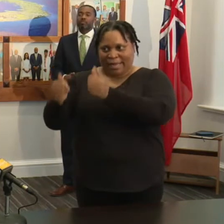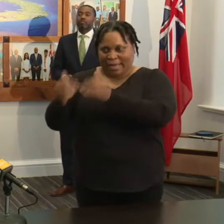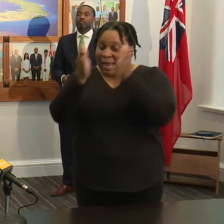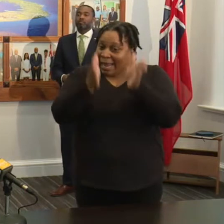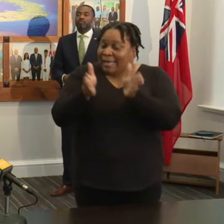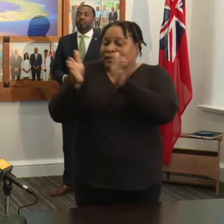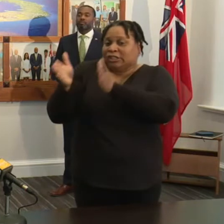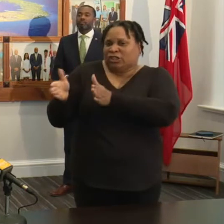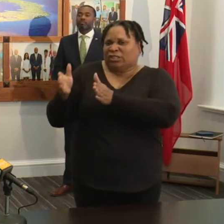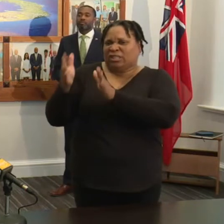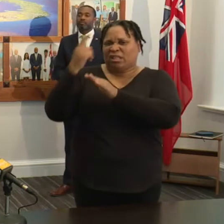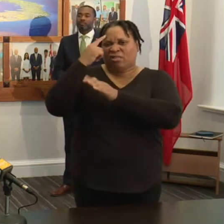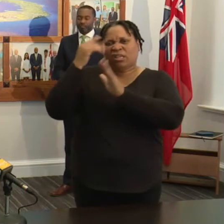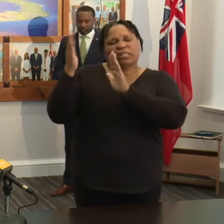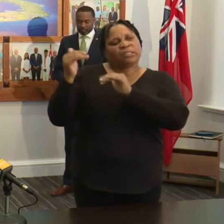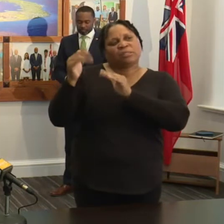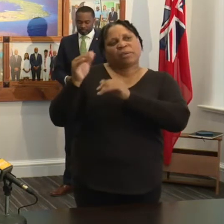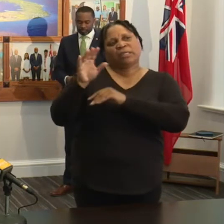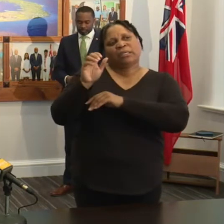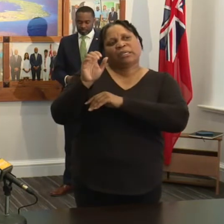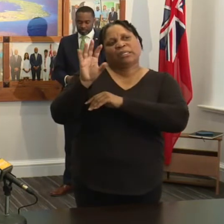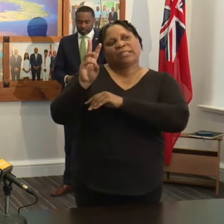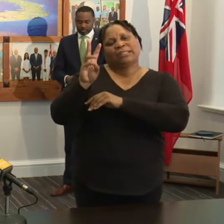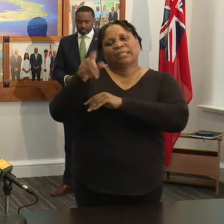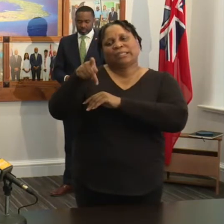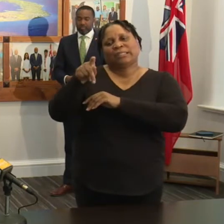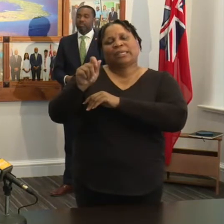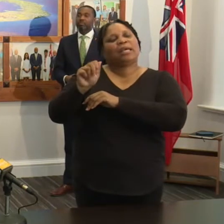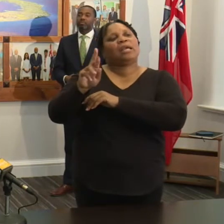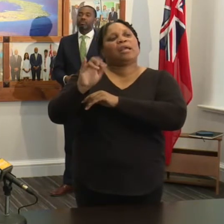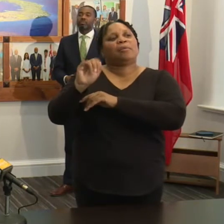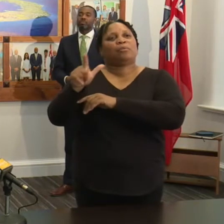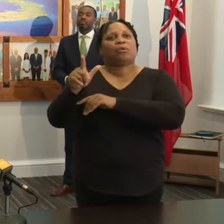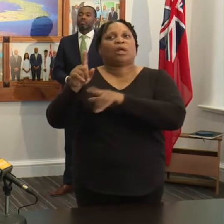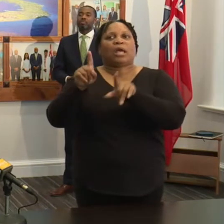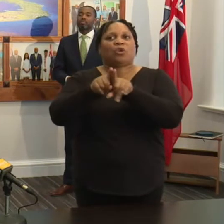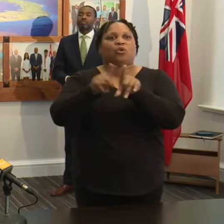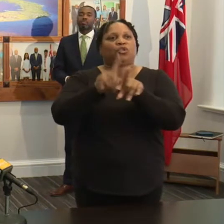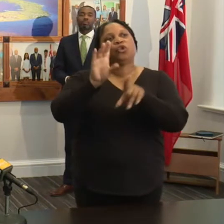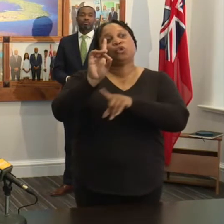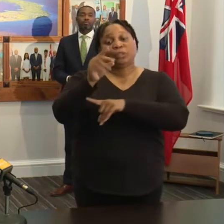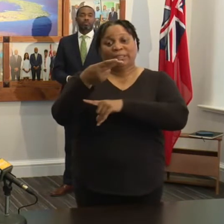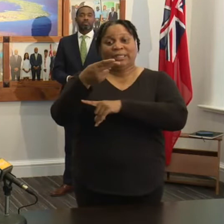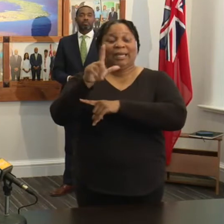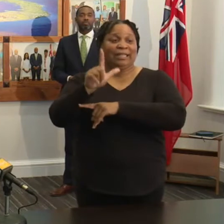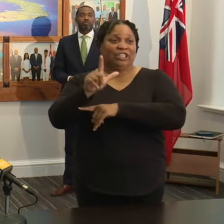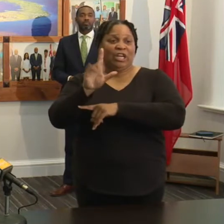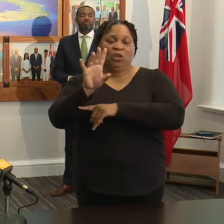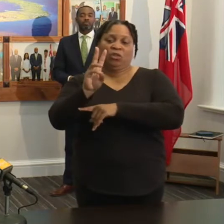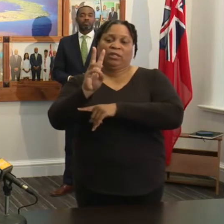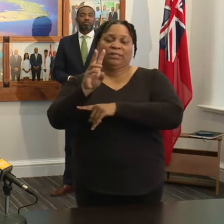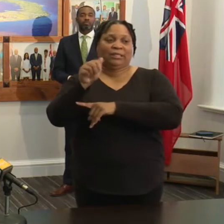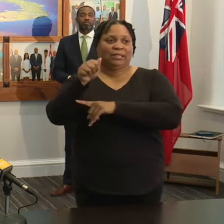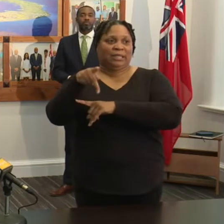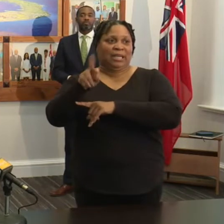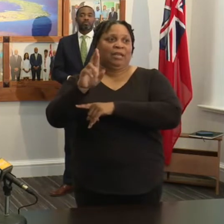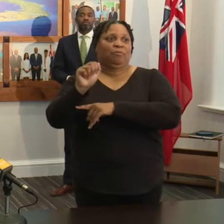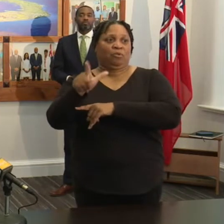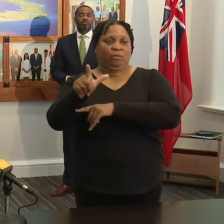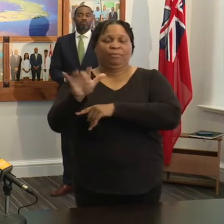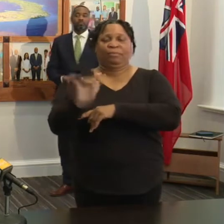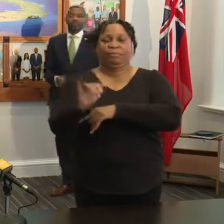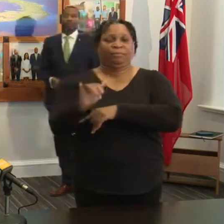on the 6th of April, and we also have supplies coming through DHL also on the 6th of April. Okay, thank you. You're